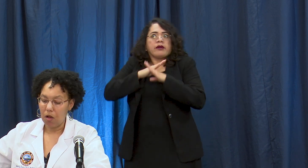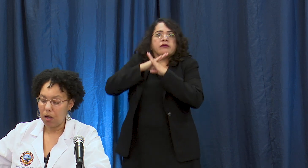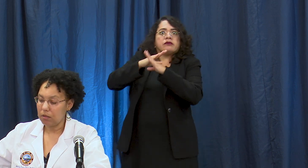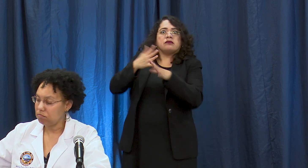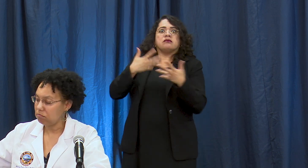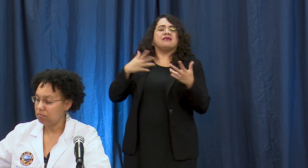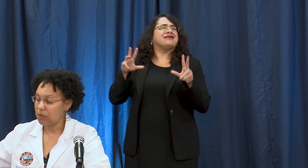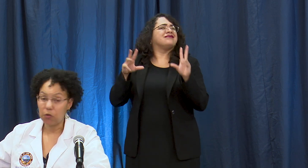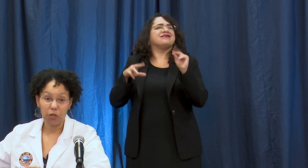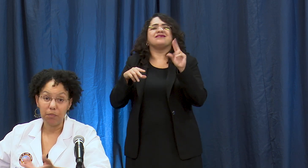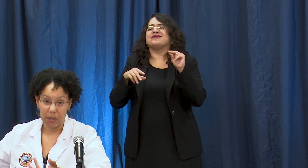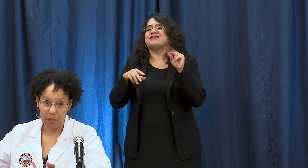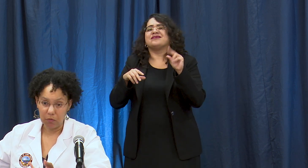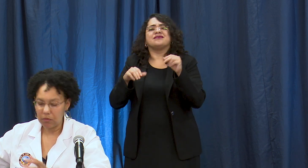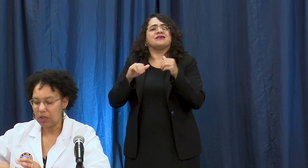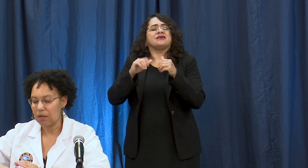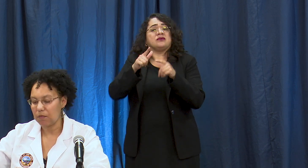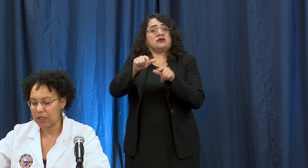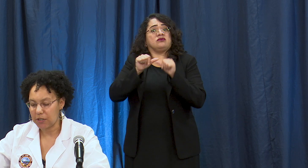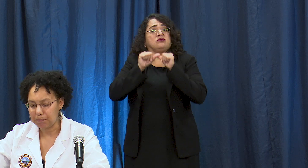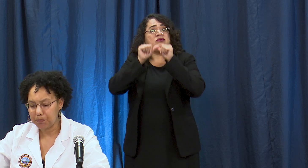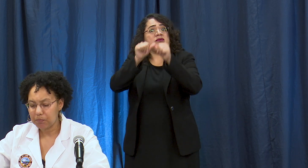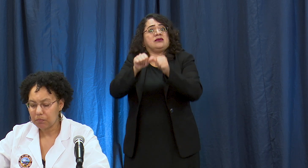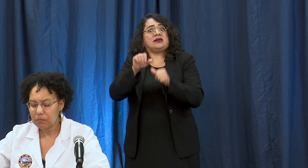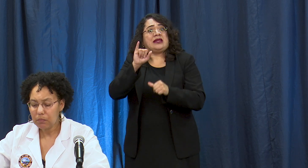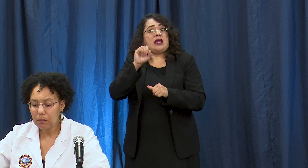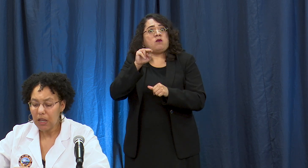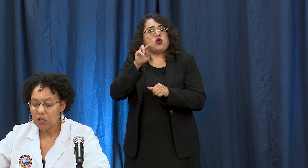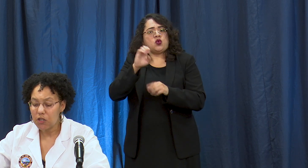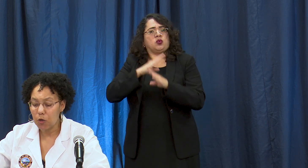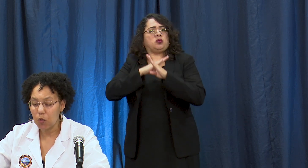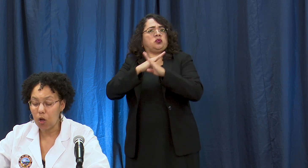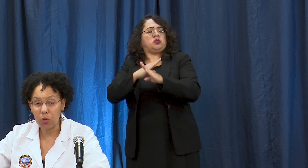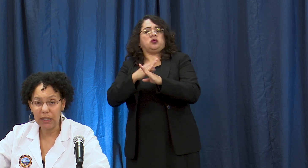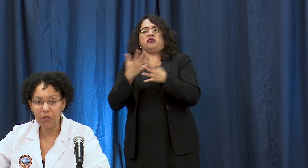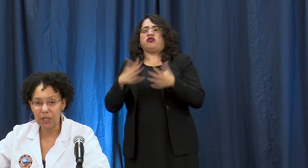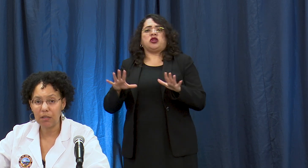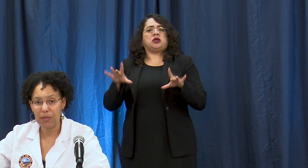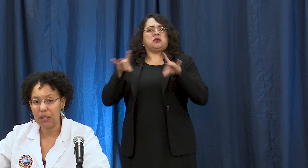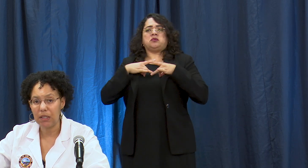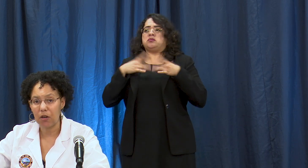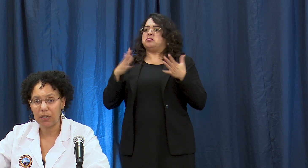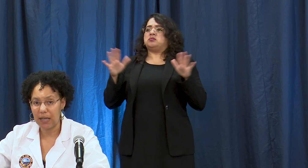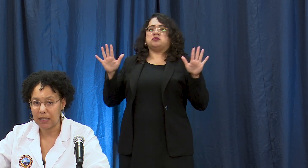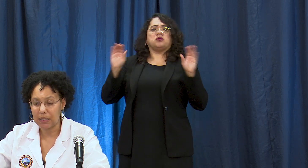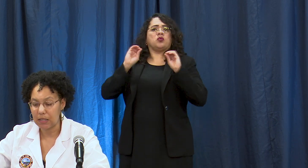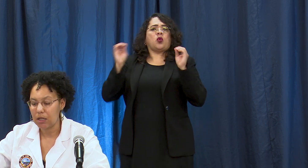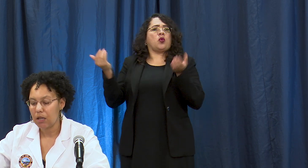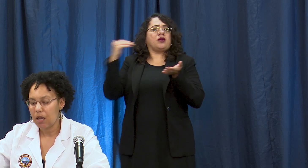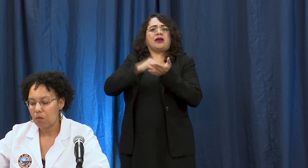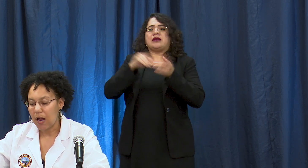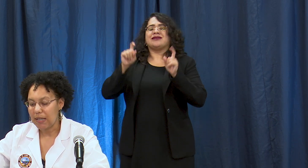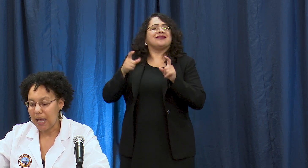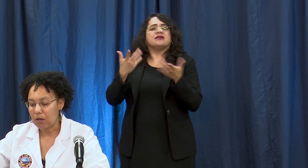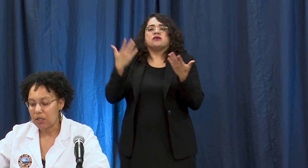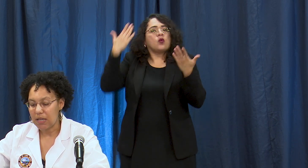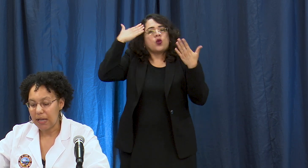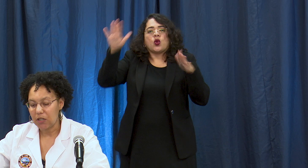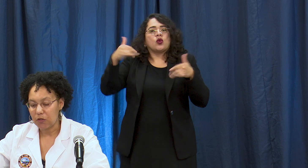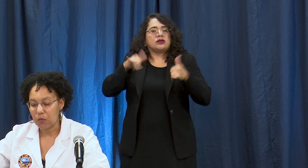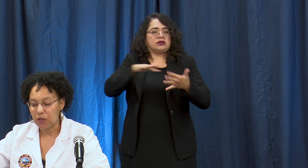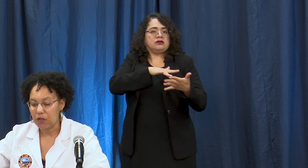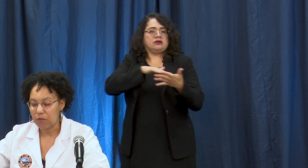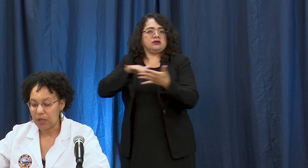how long you could be immune to the infection. So we're only using the PCR tests right now